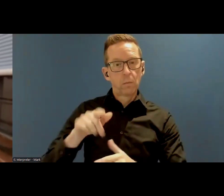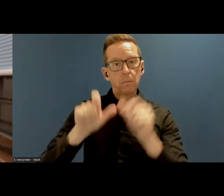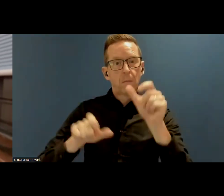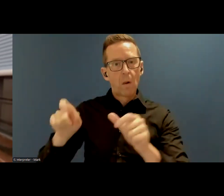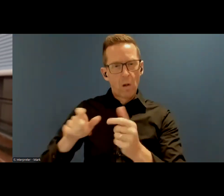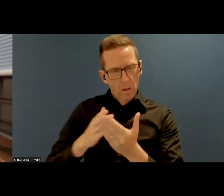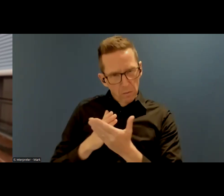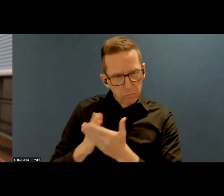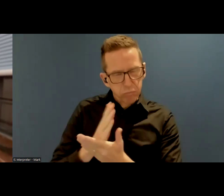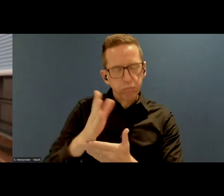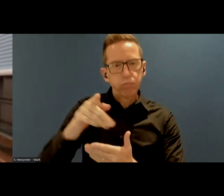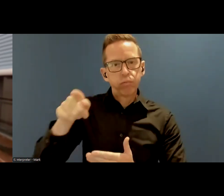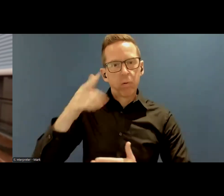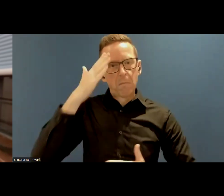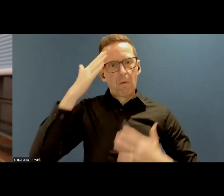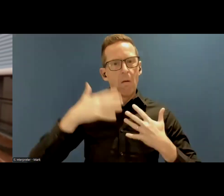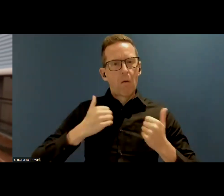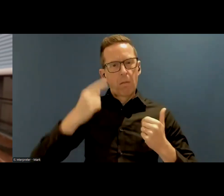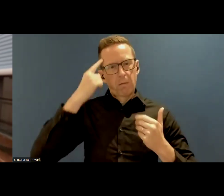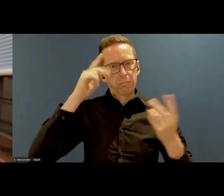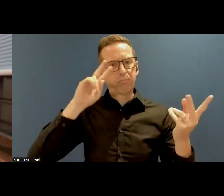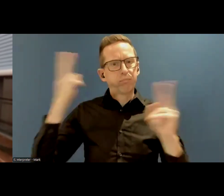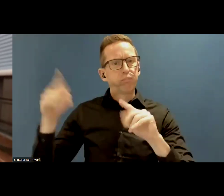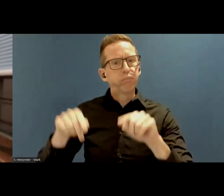my question, because we are short of time,